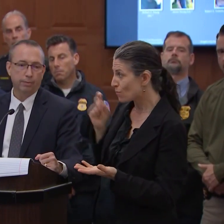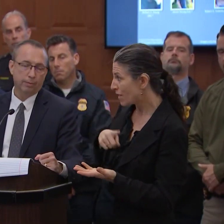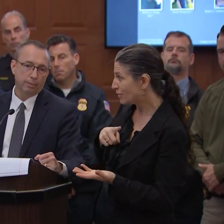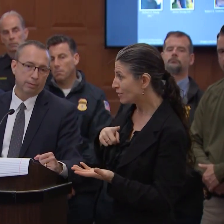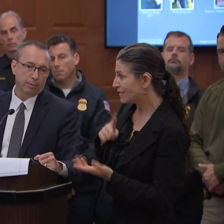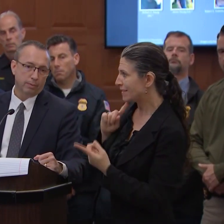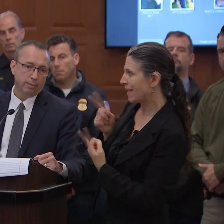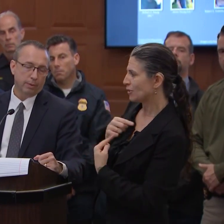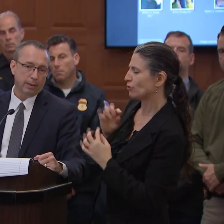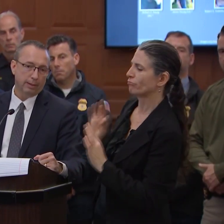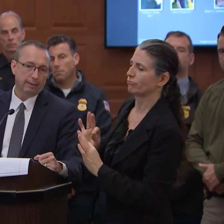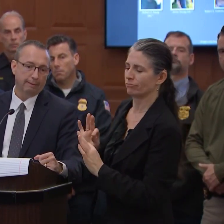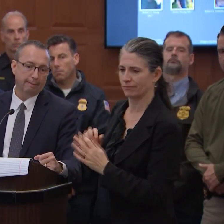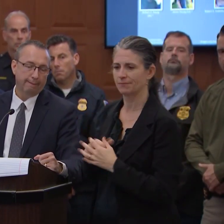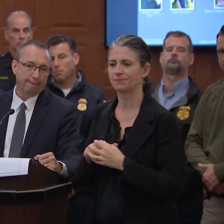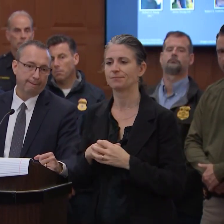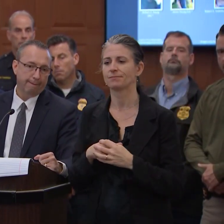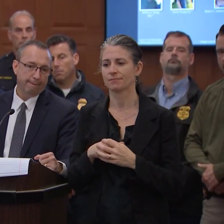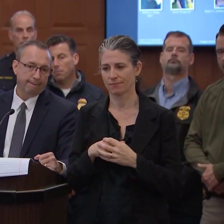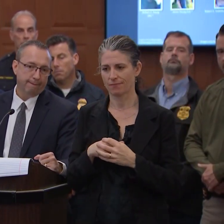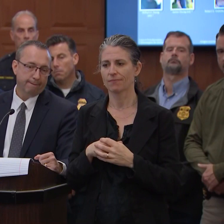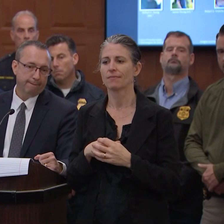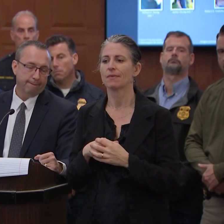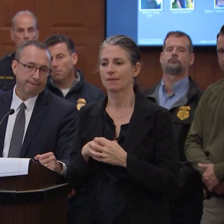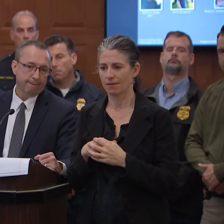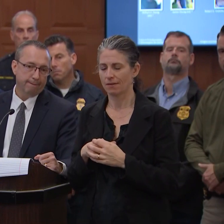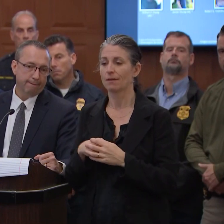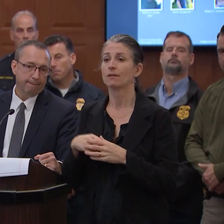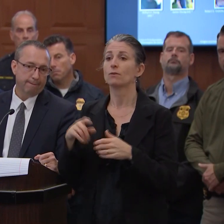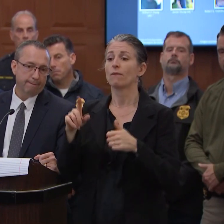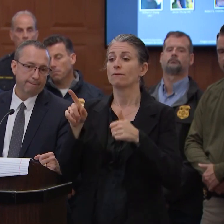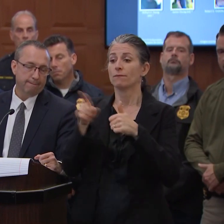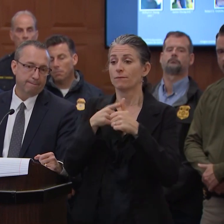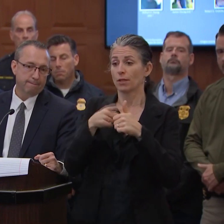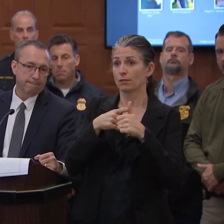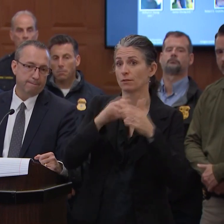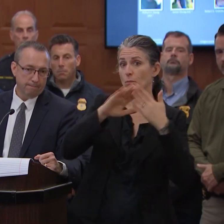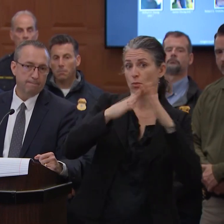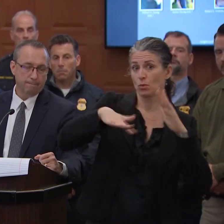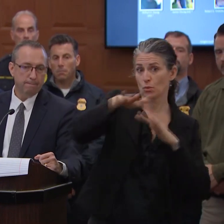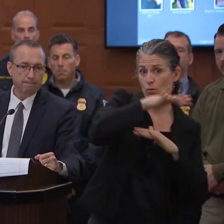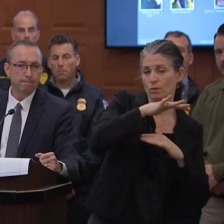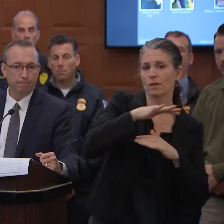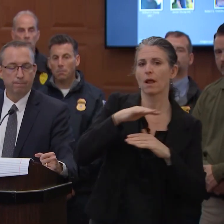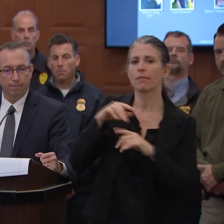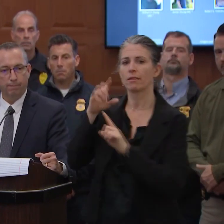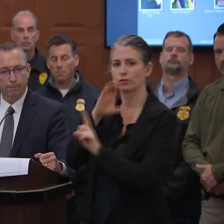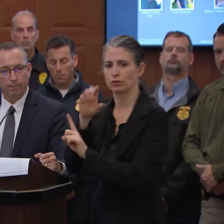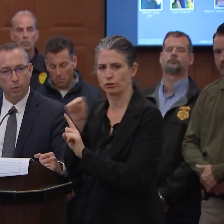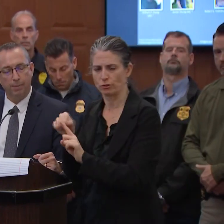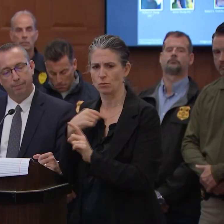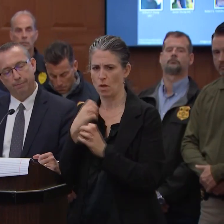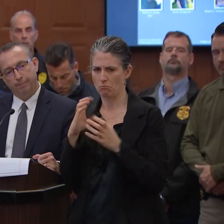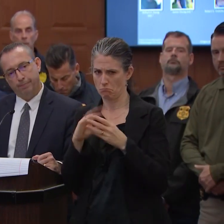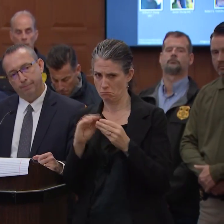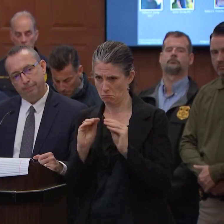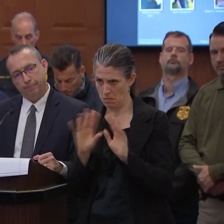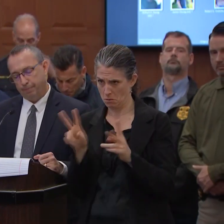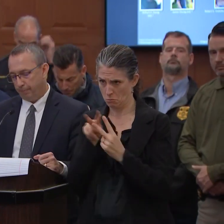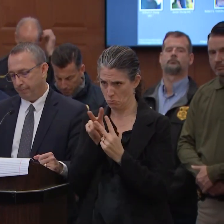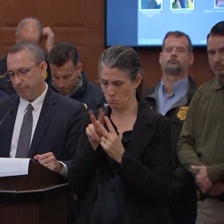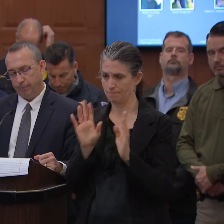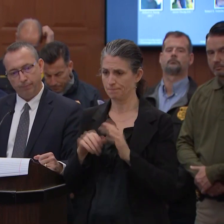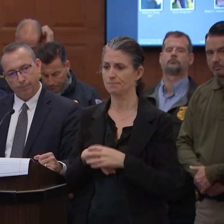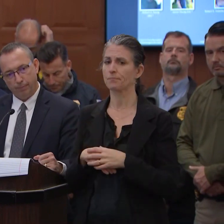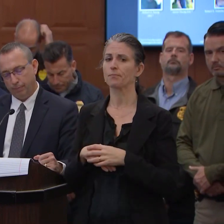I've spent a lot of time in Lewiston, and that community certainly, just in the lockdown and shelter-in-place, has suffered. Right. And I'm wondering,